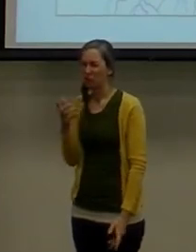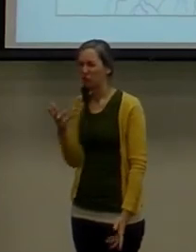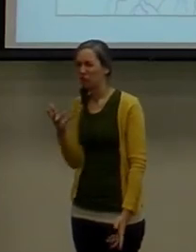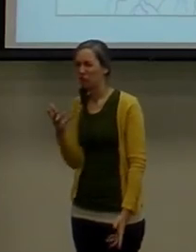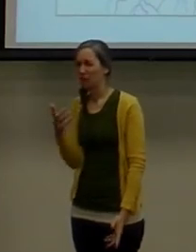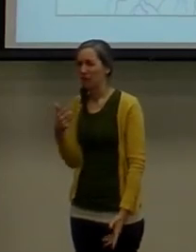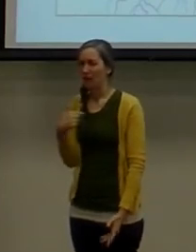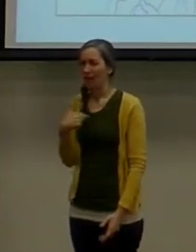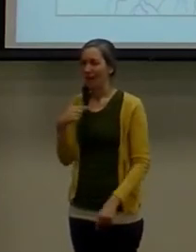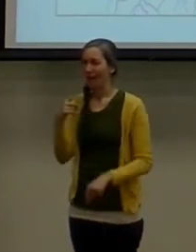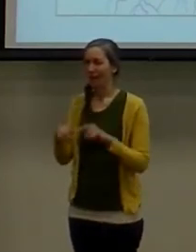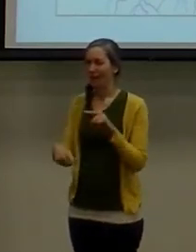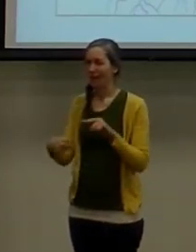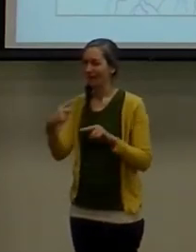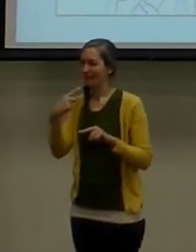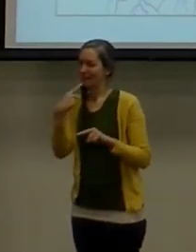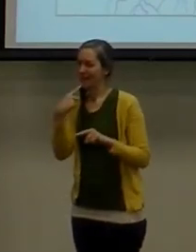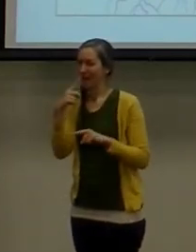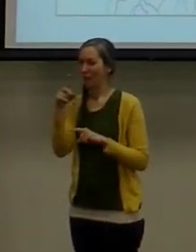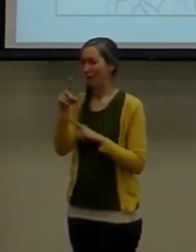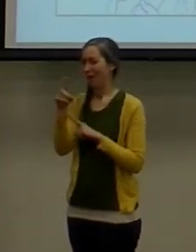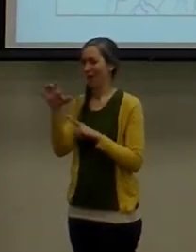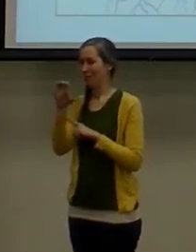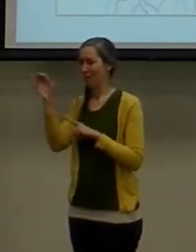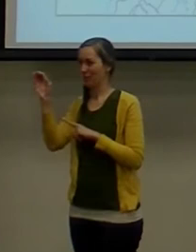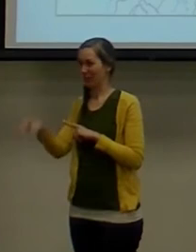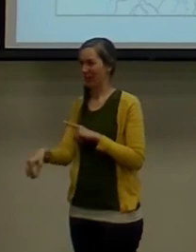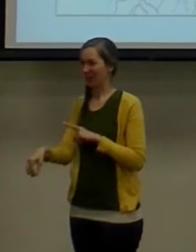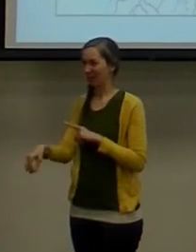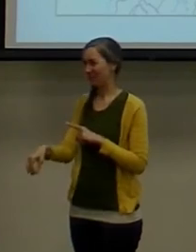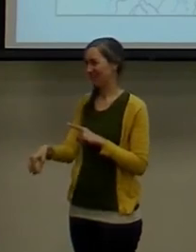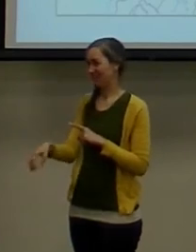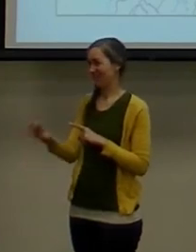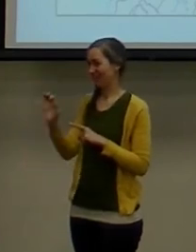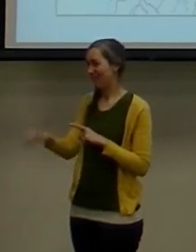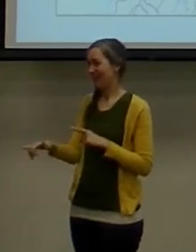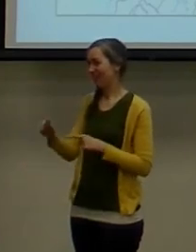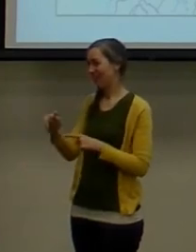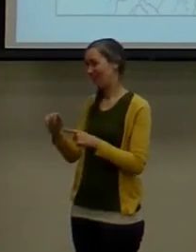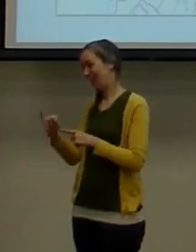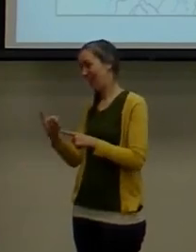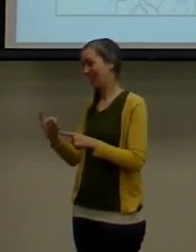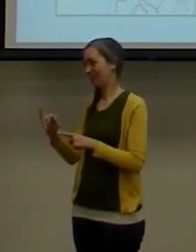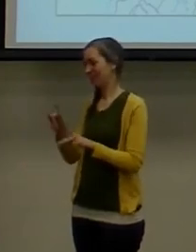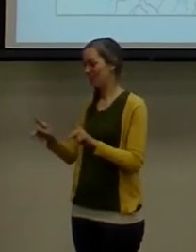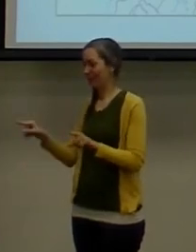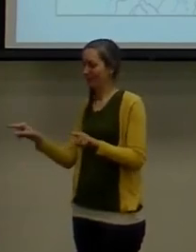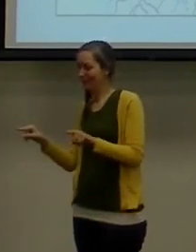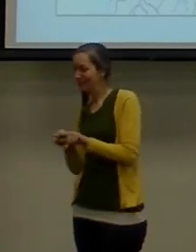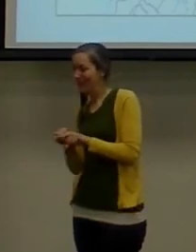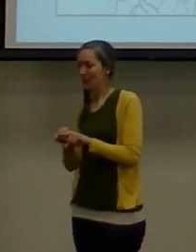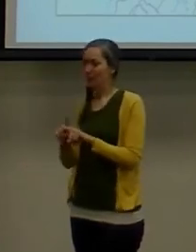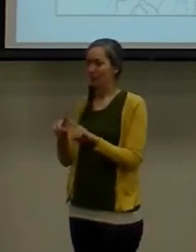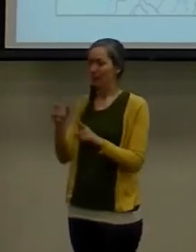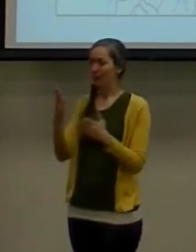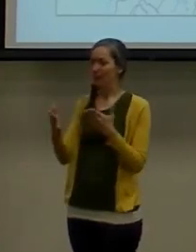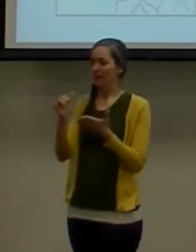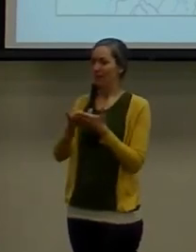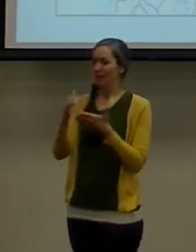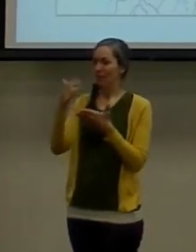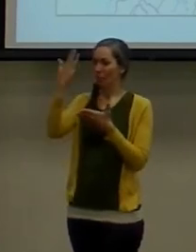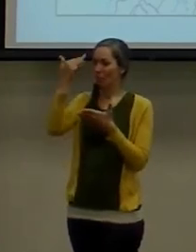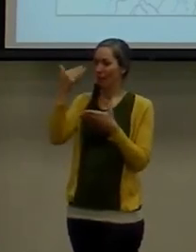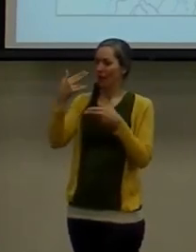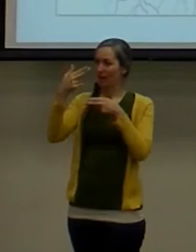I cannot say 100% this is what it is, but maybe that's why they call Taiwan today.